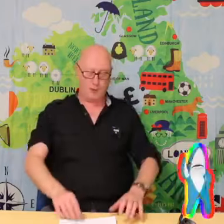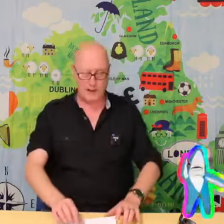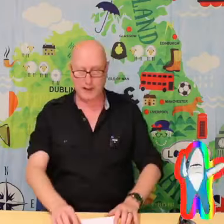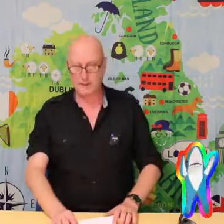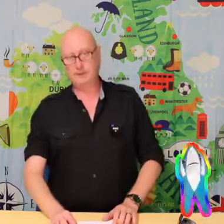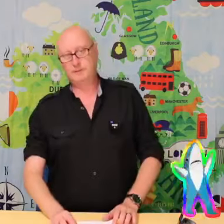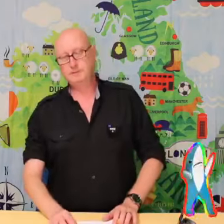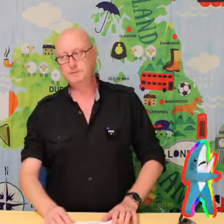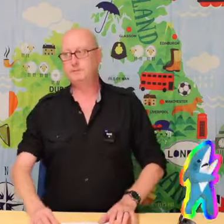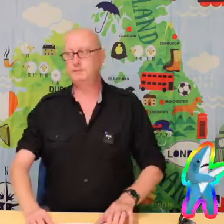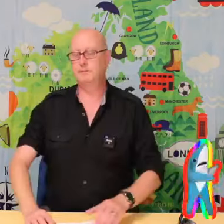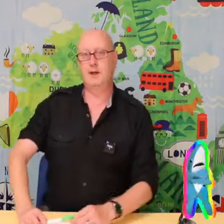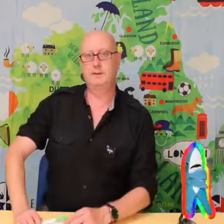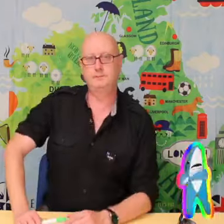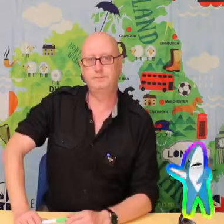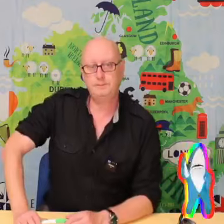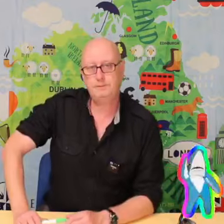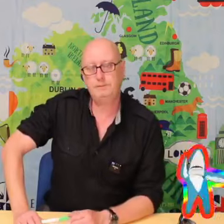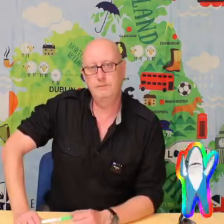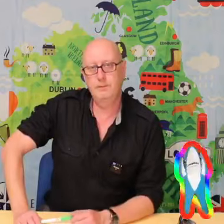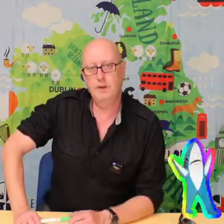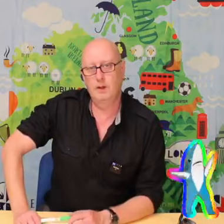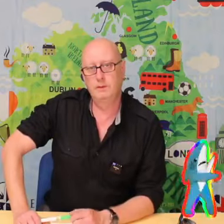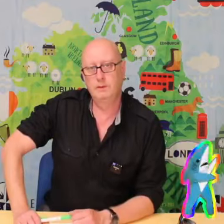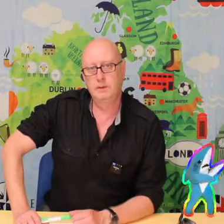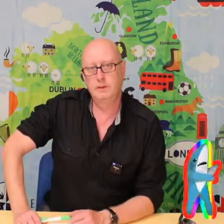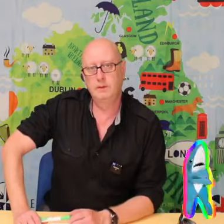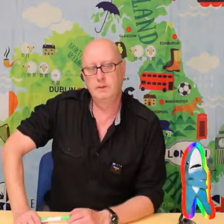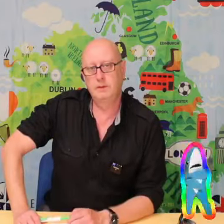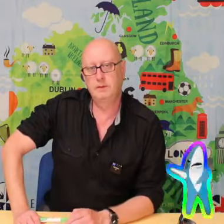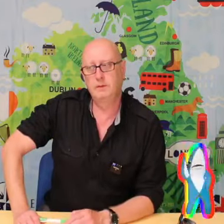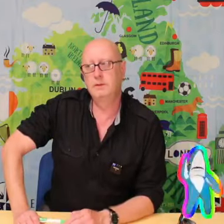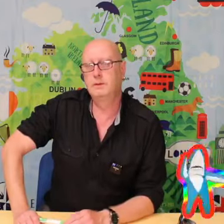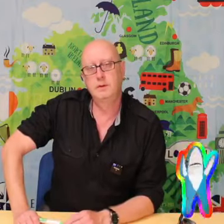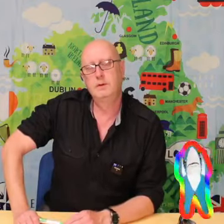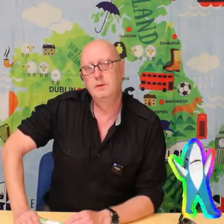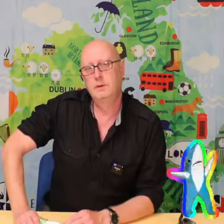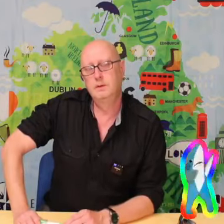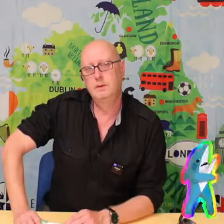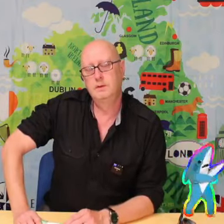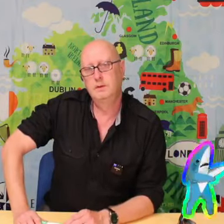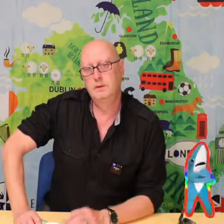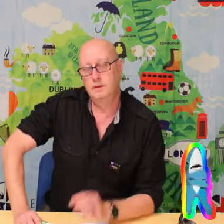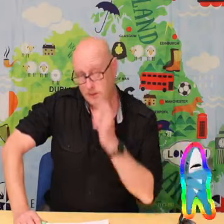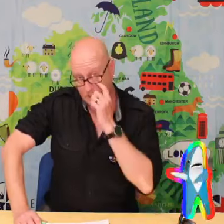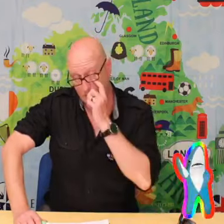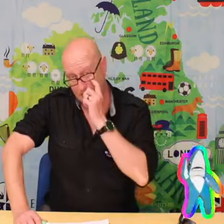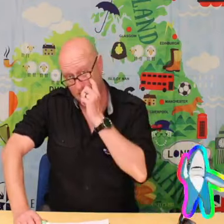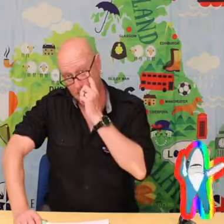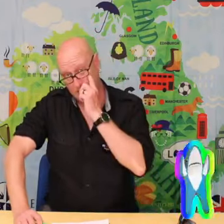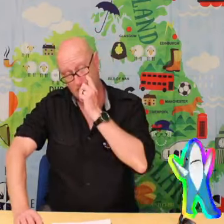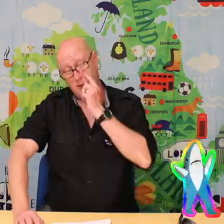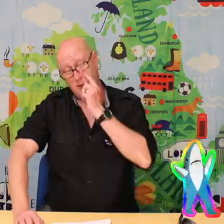I've never been in there yet. It's going to be a nice space. Right. It's going to be really nice and warm. So apparently the flooring contractors are coming next week with any luck as well.